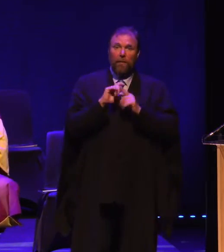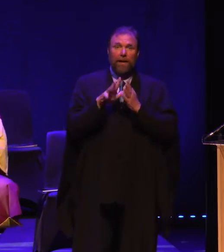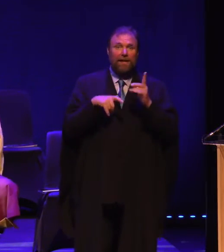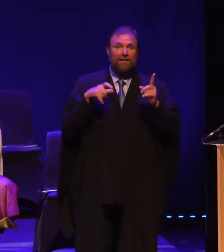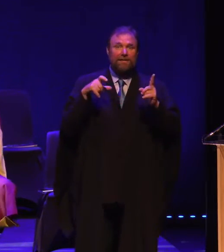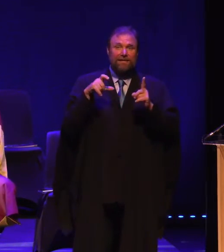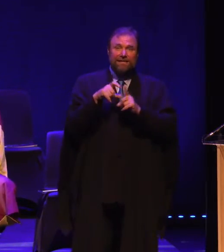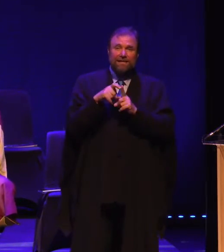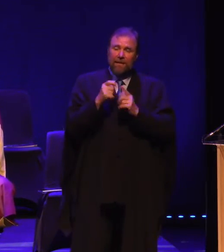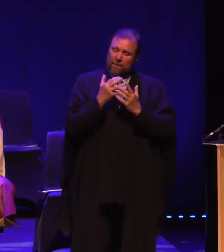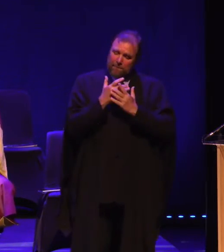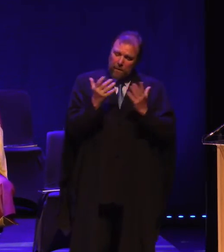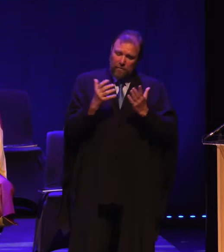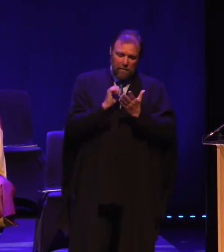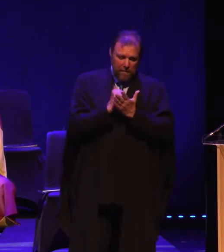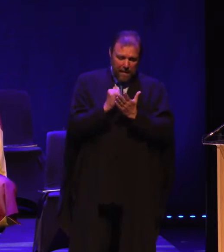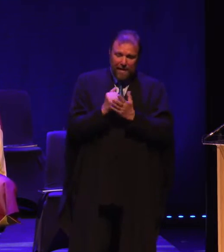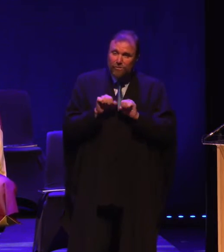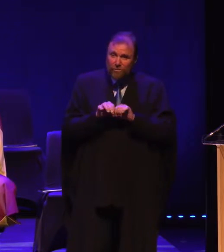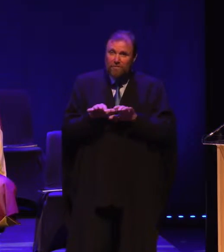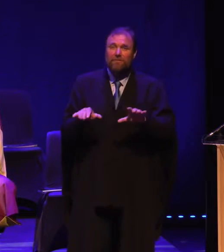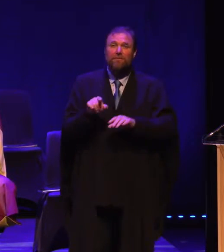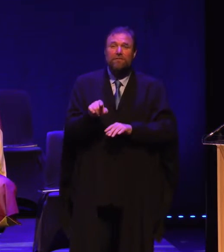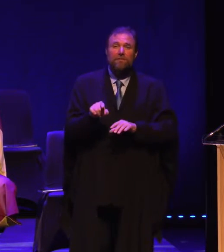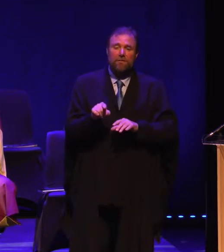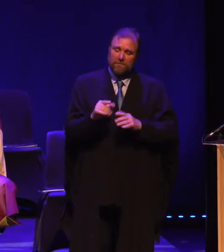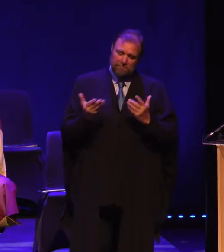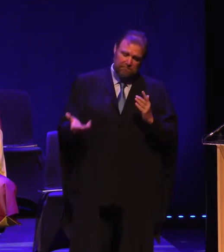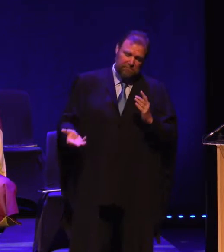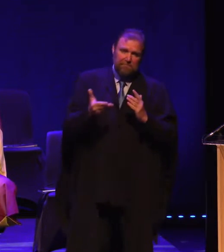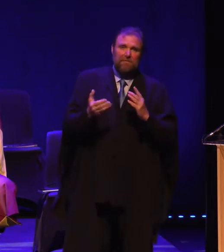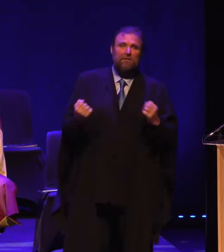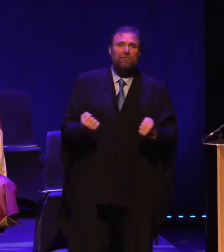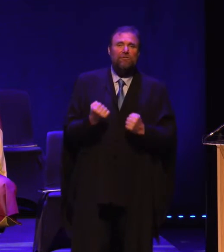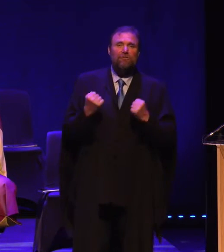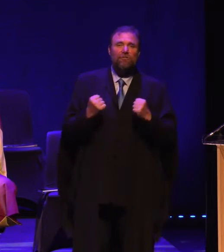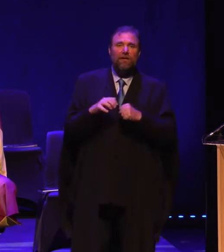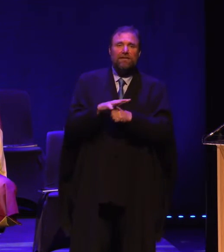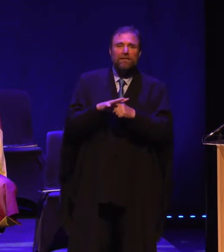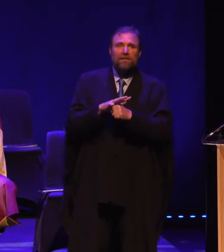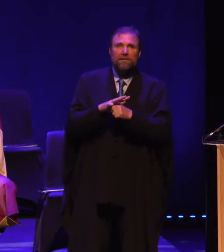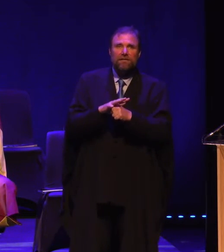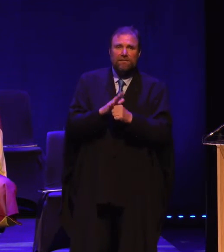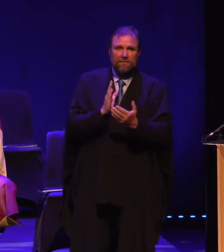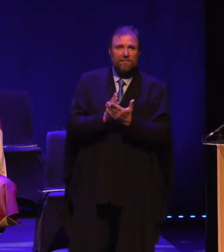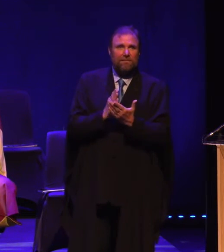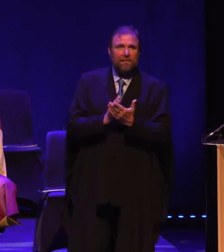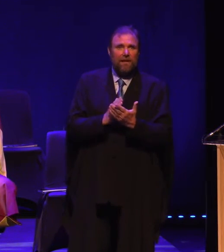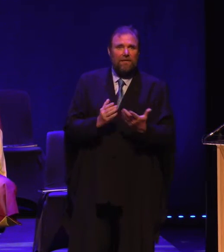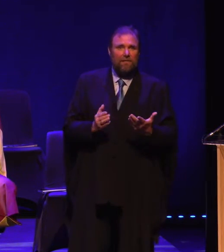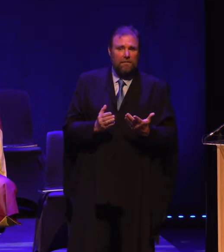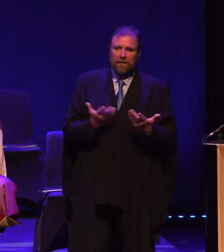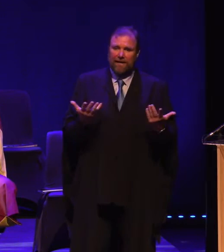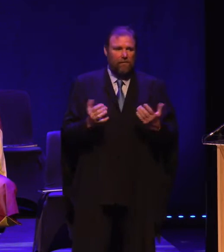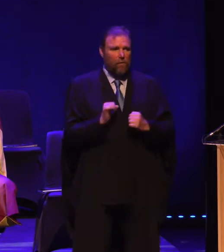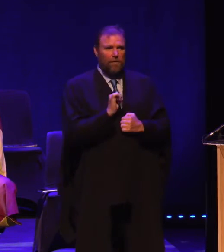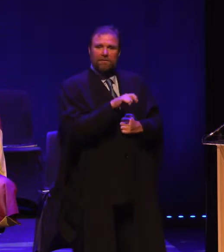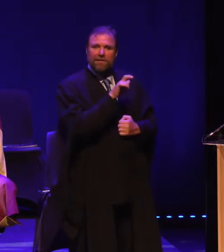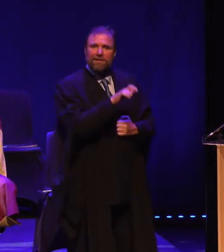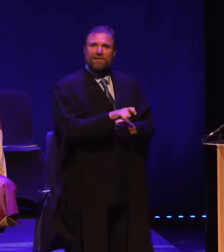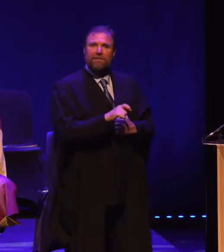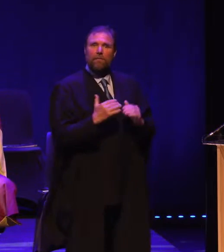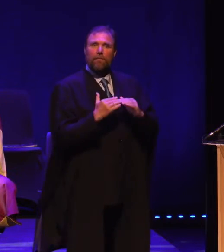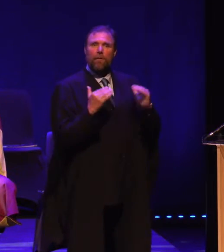with multiple publications and deliver excellent strength and conditioning programs for Wales Golf, despite the fact his candidature